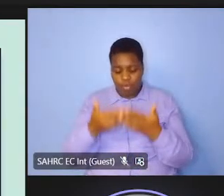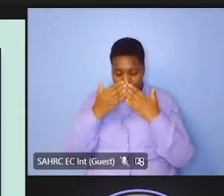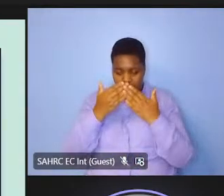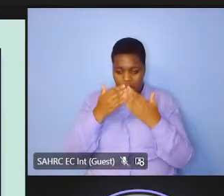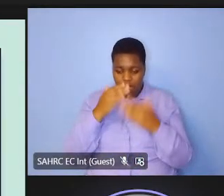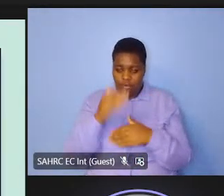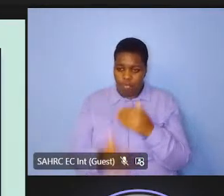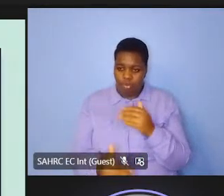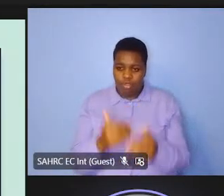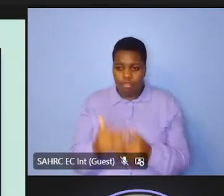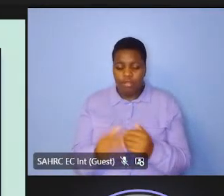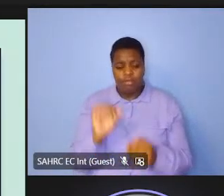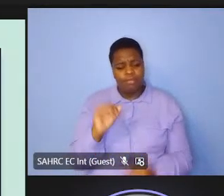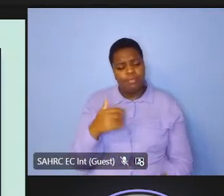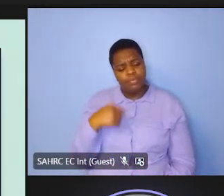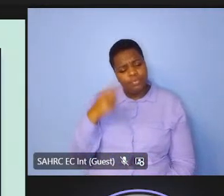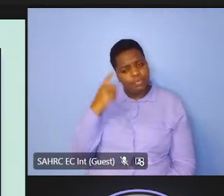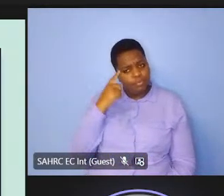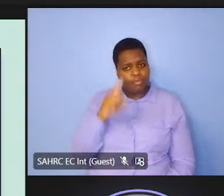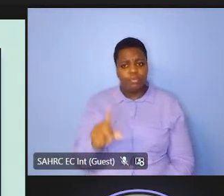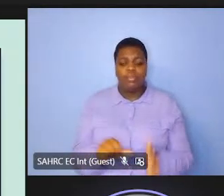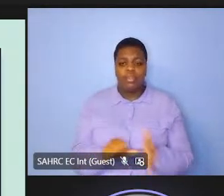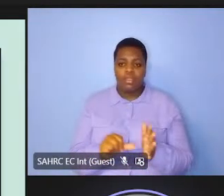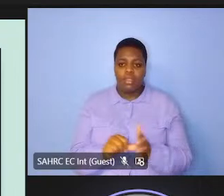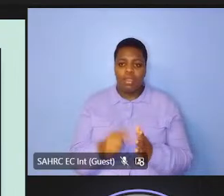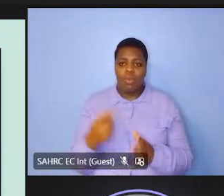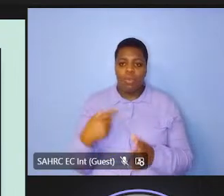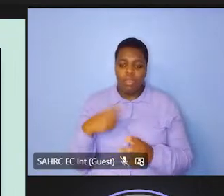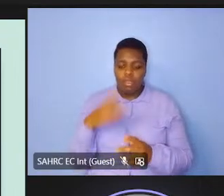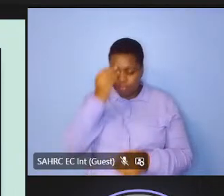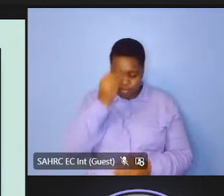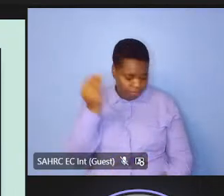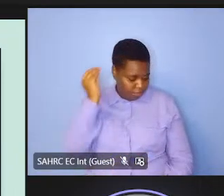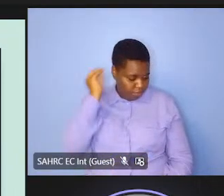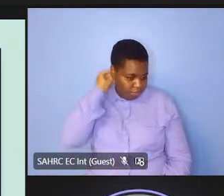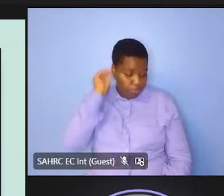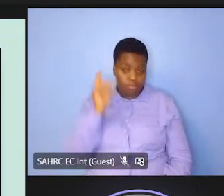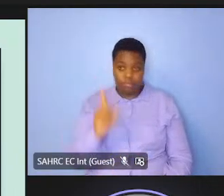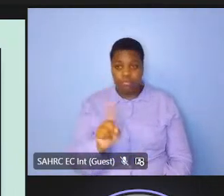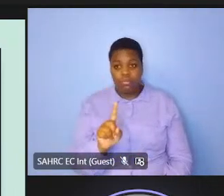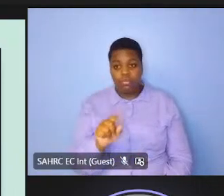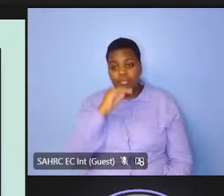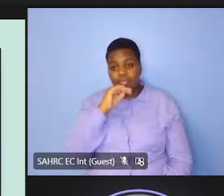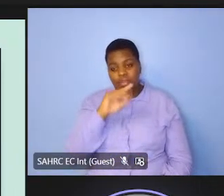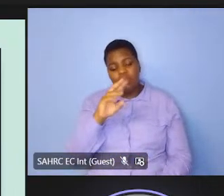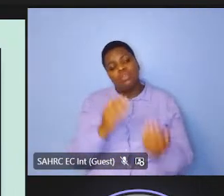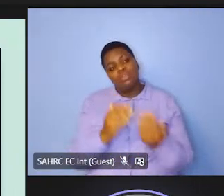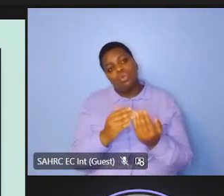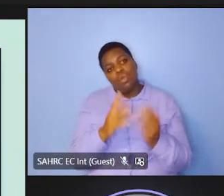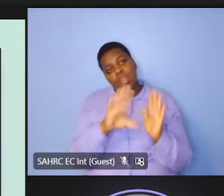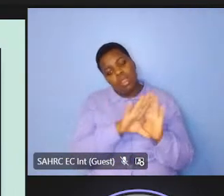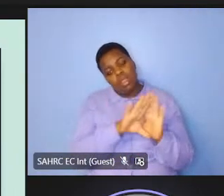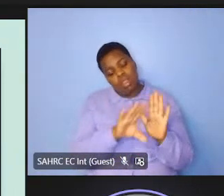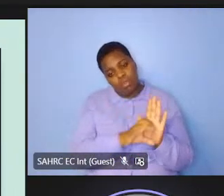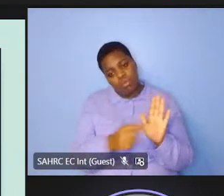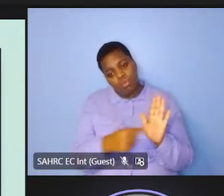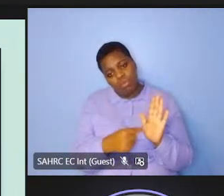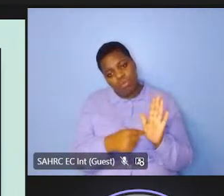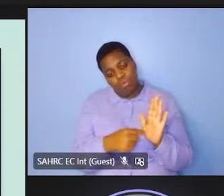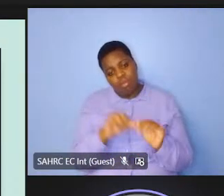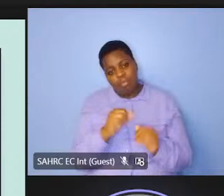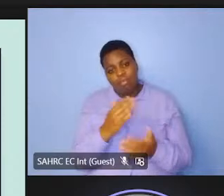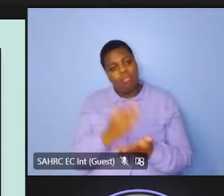processes. I think it's important that we keep at the back of our minds these three needs of what school codes of conduct were meant